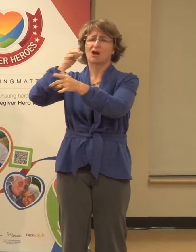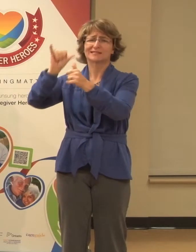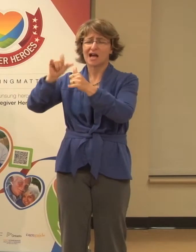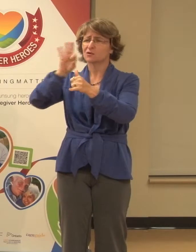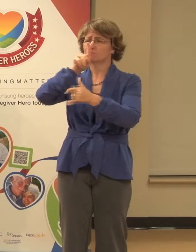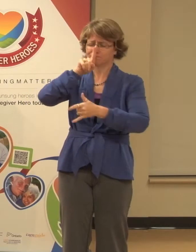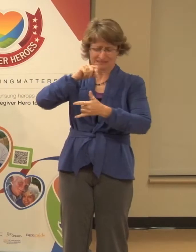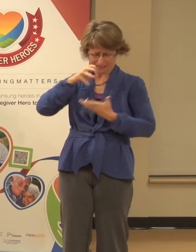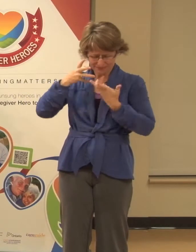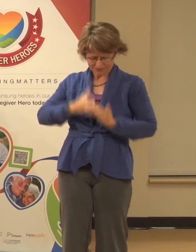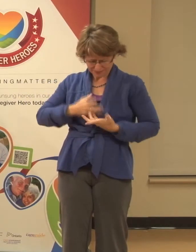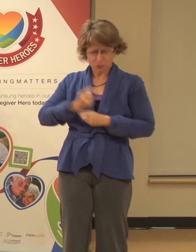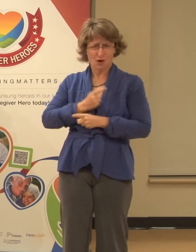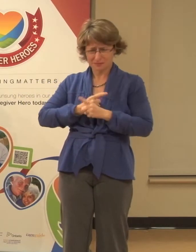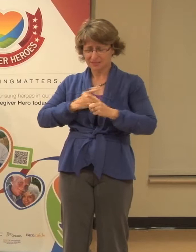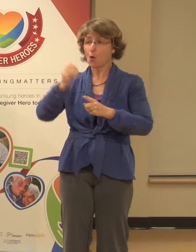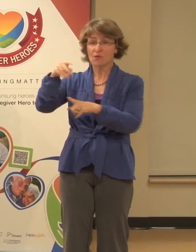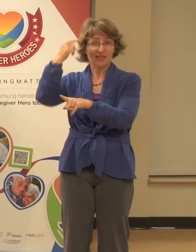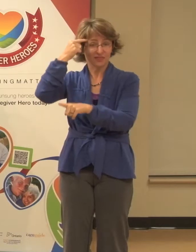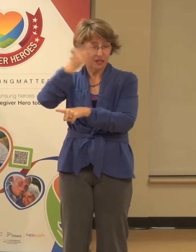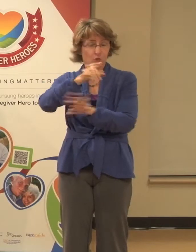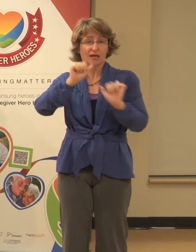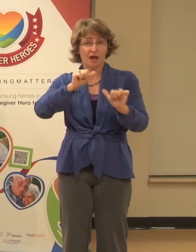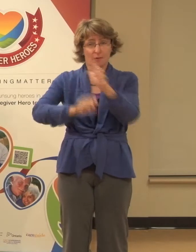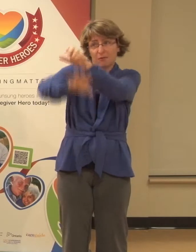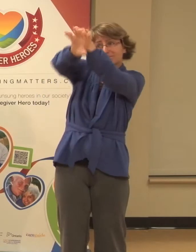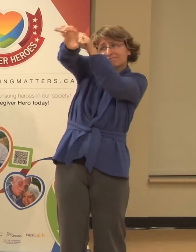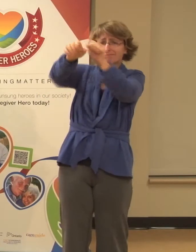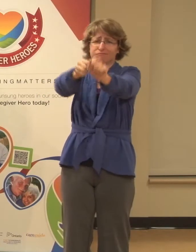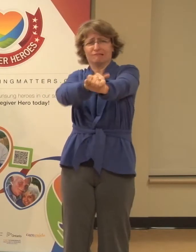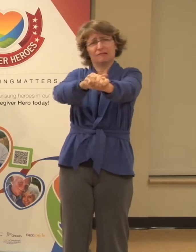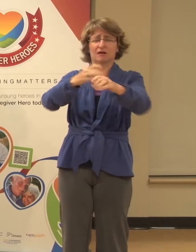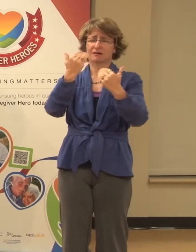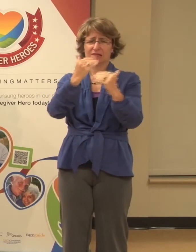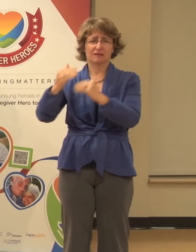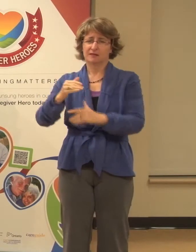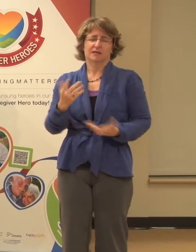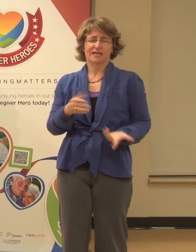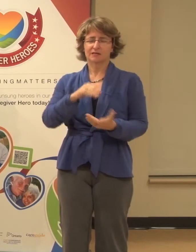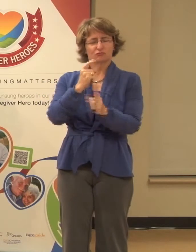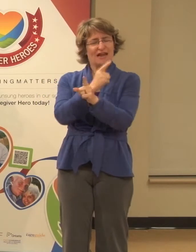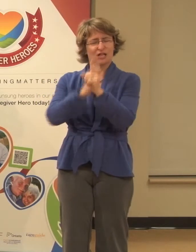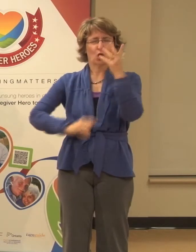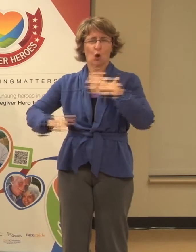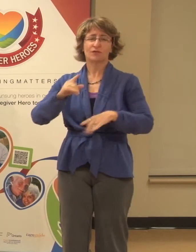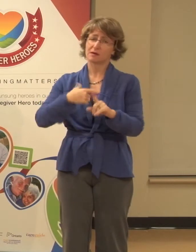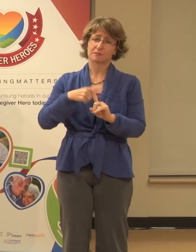misfit, or thinking that you are capable of being in non-adaptive wear